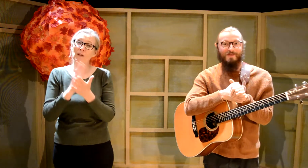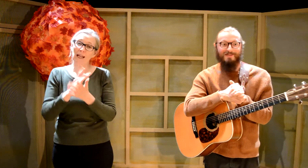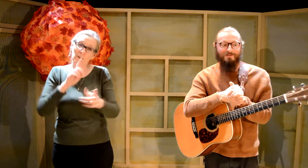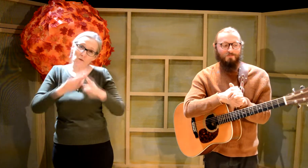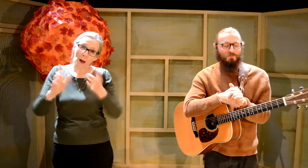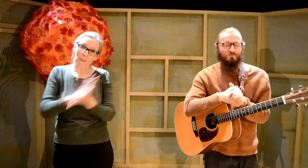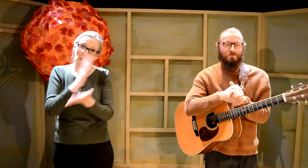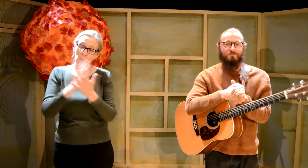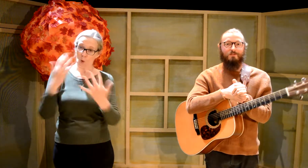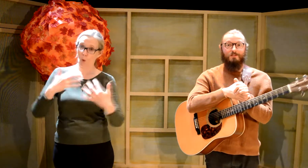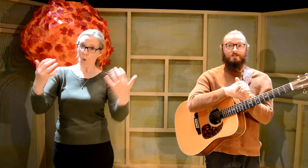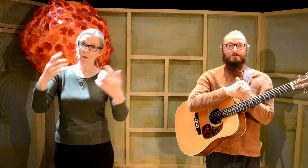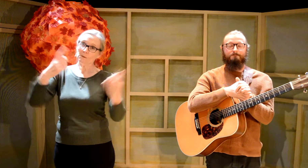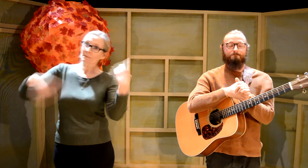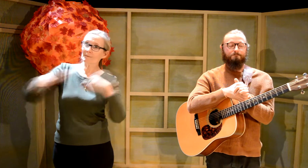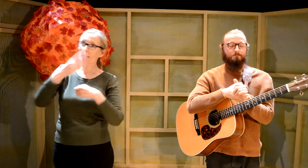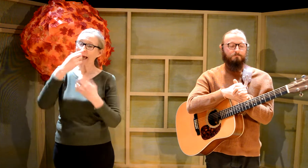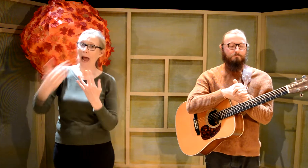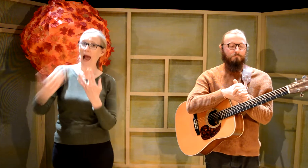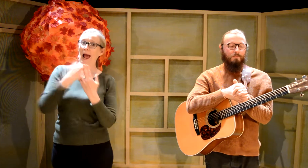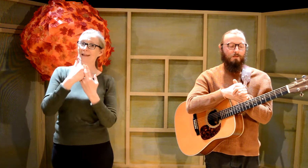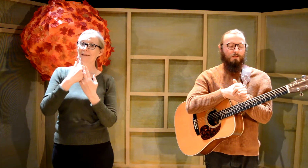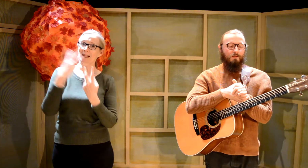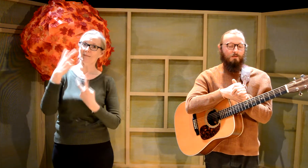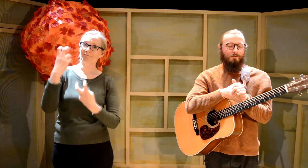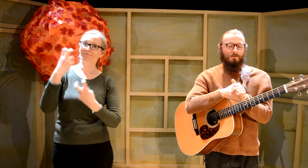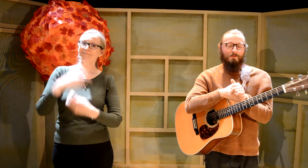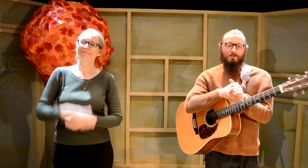can make it, which is really, really exciting.